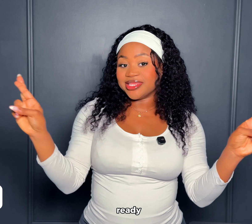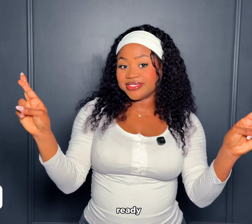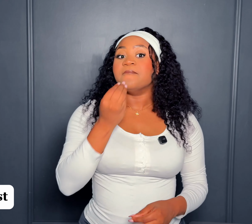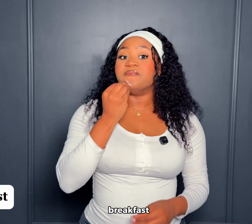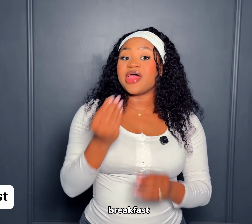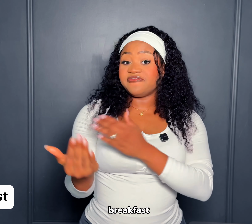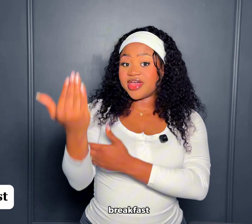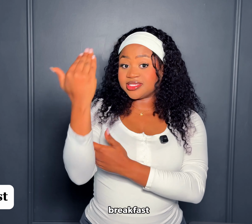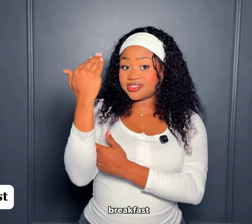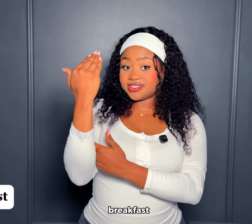Ready. Breakfast.